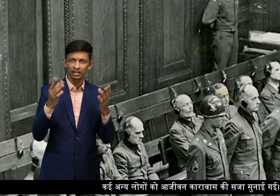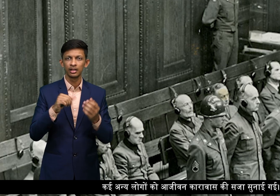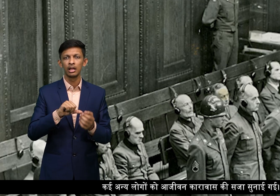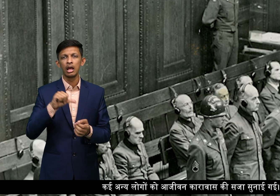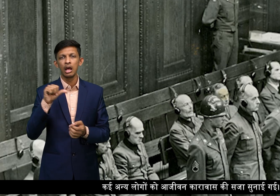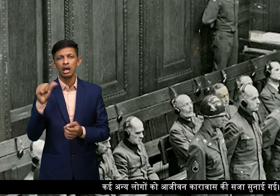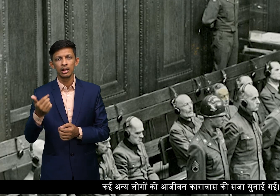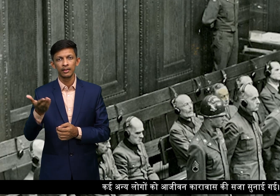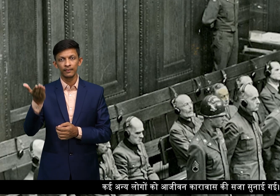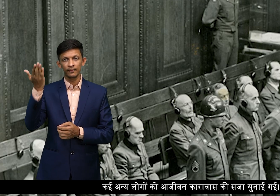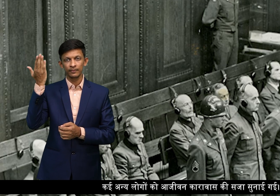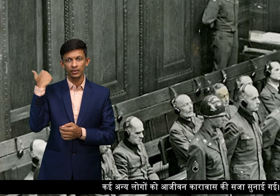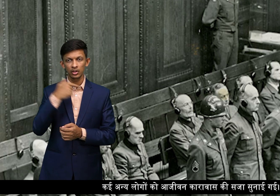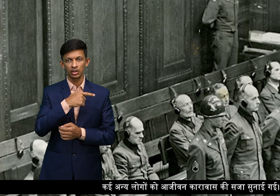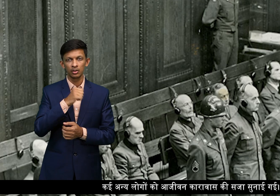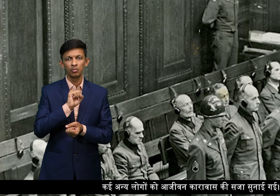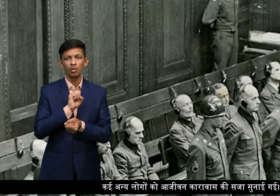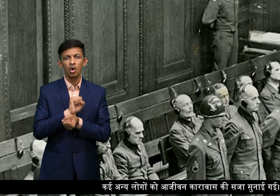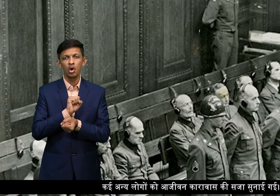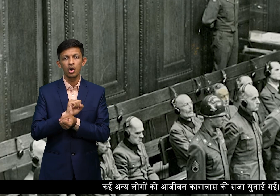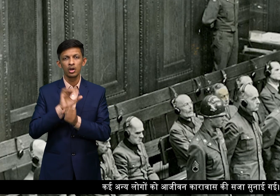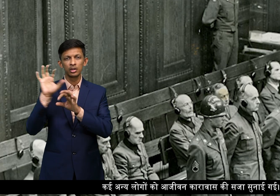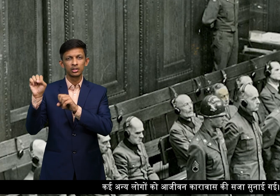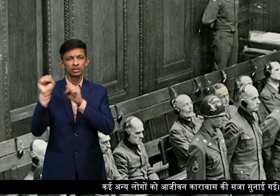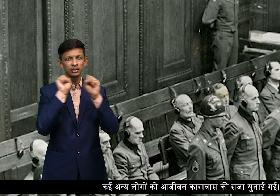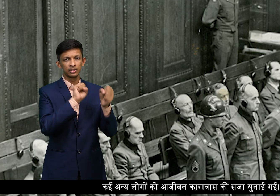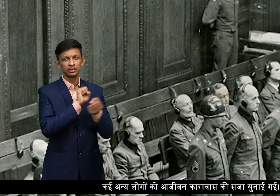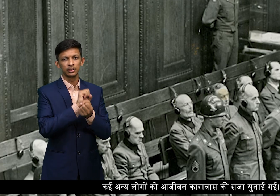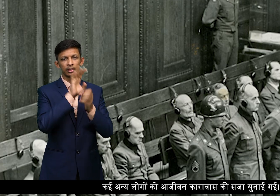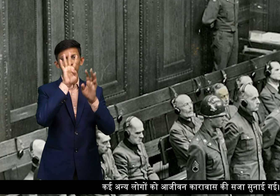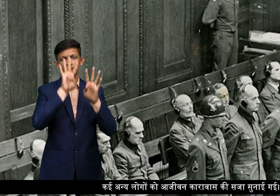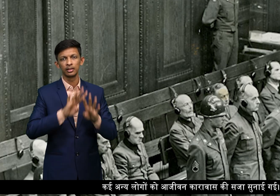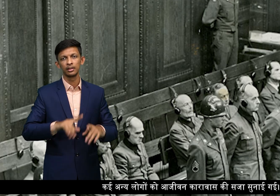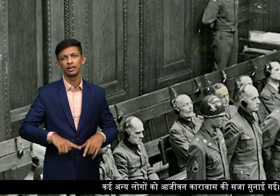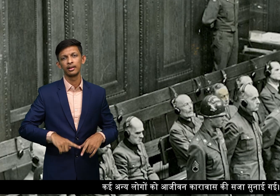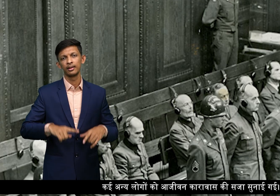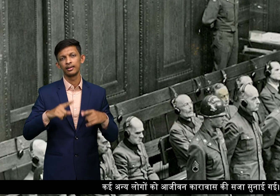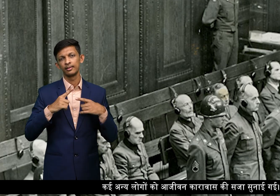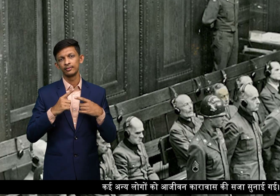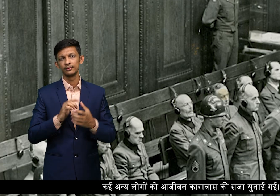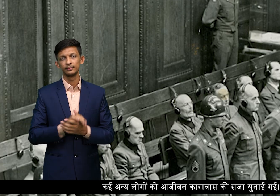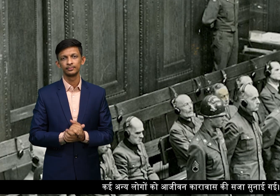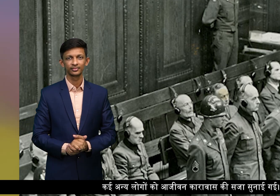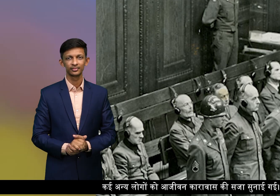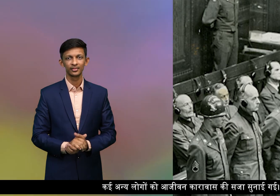Many others were imprisoned for life.